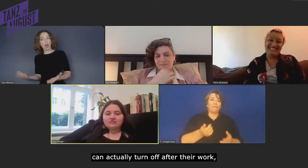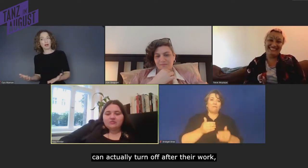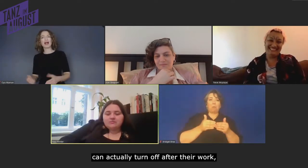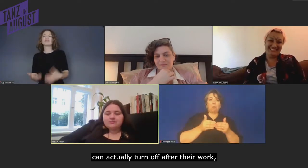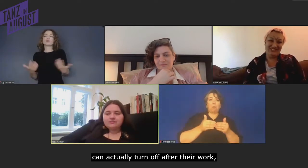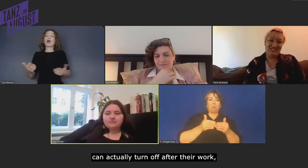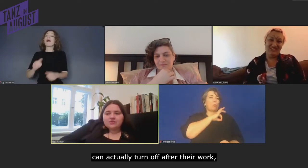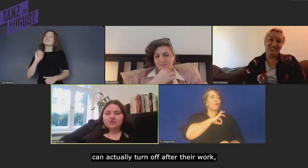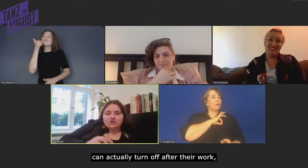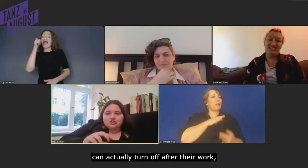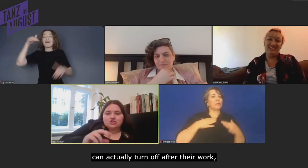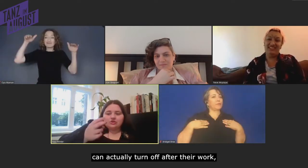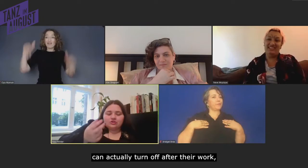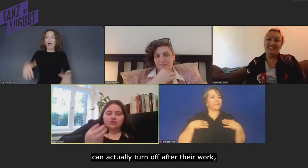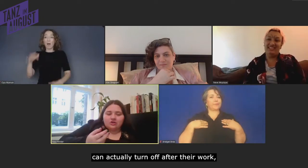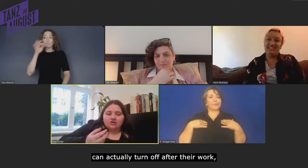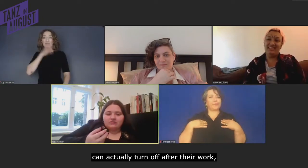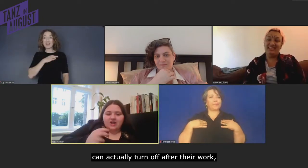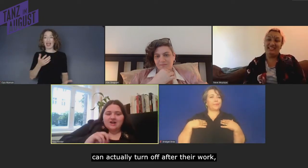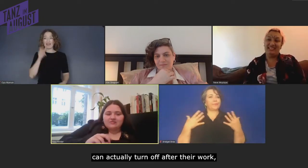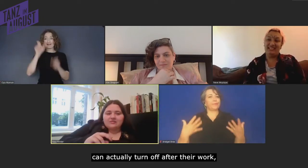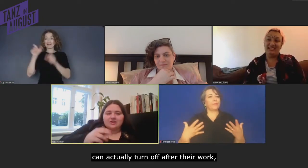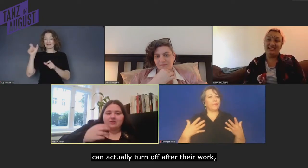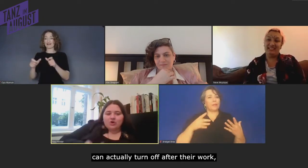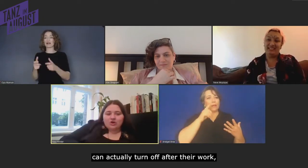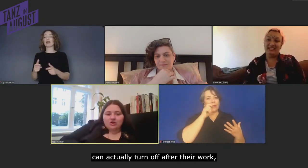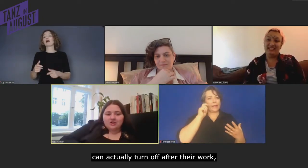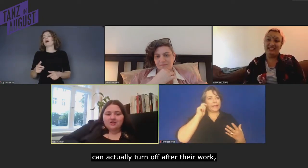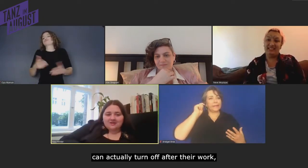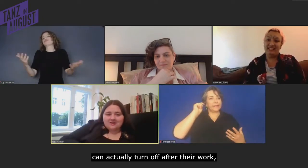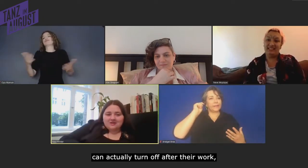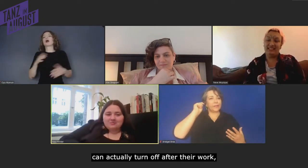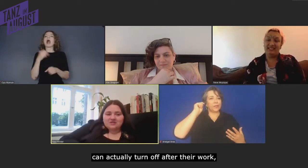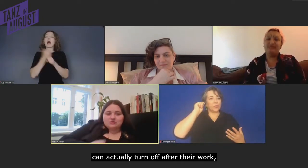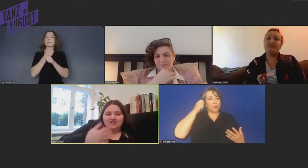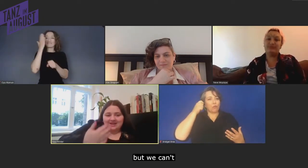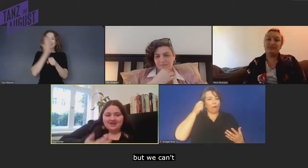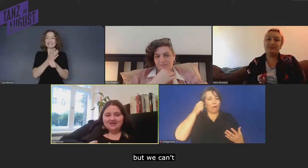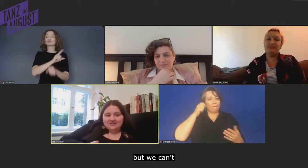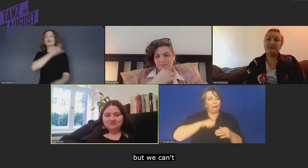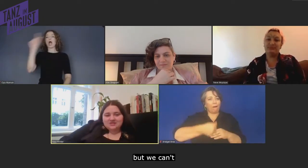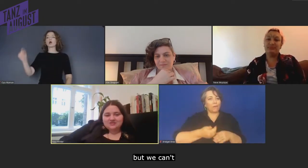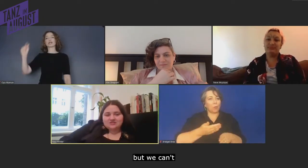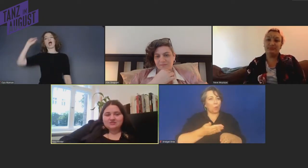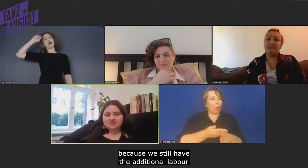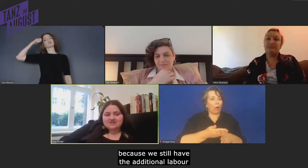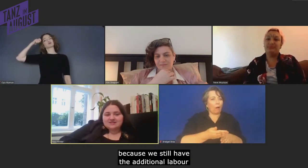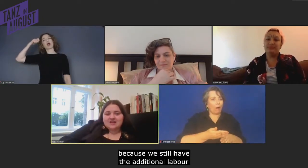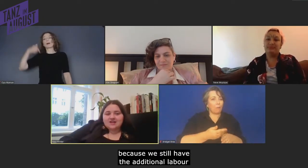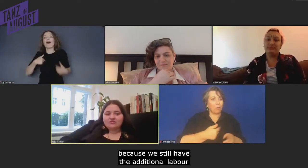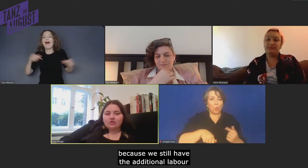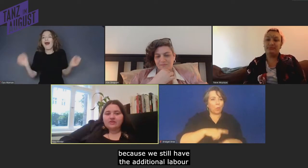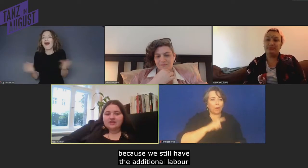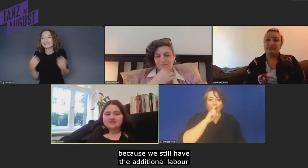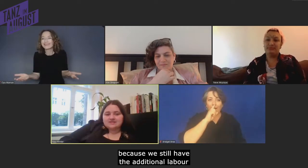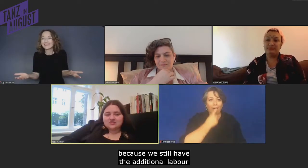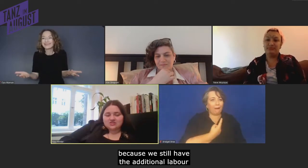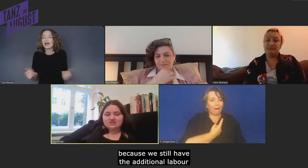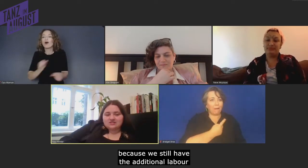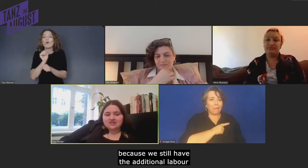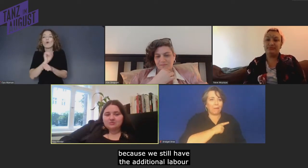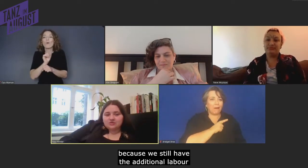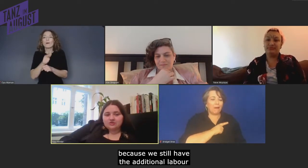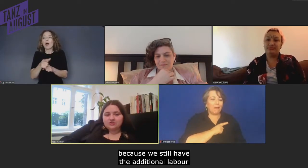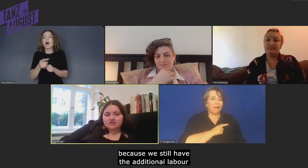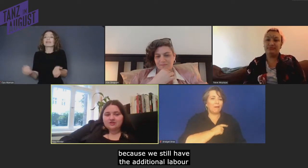of turn off after their work, but we can't, because we still have all that